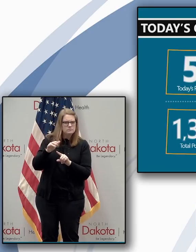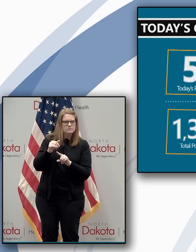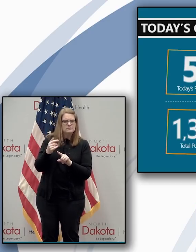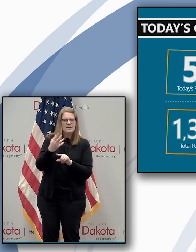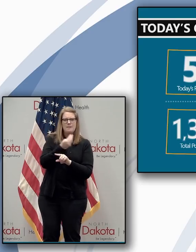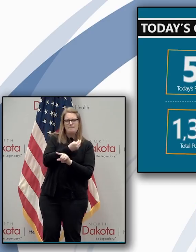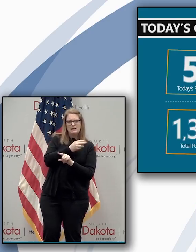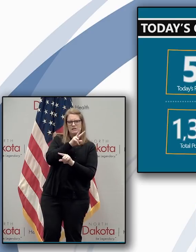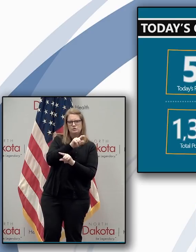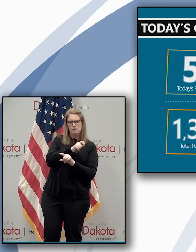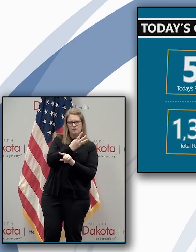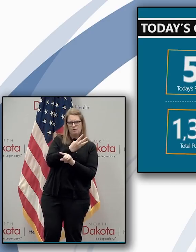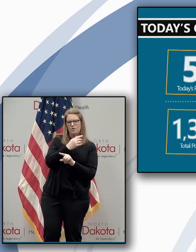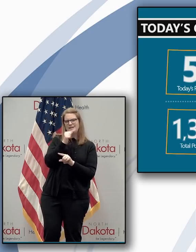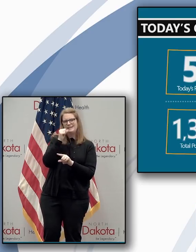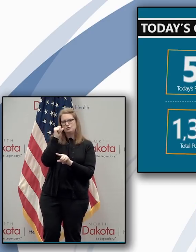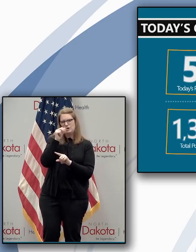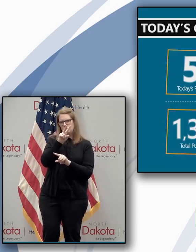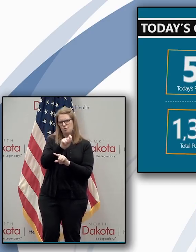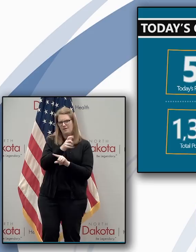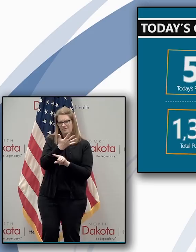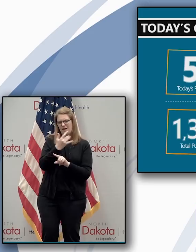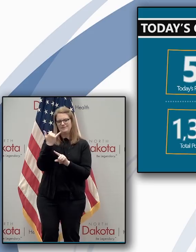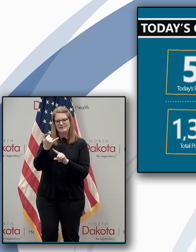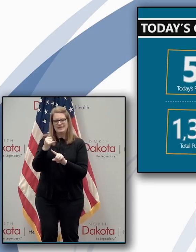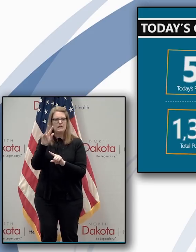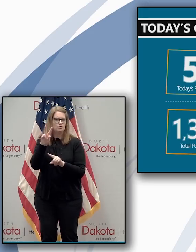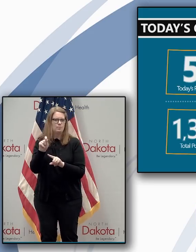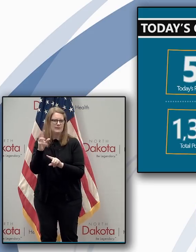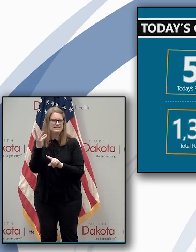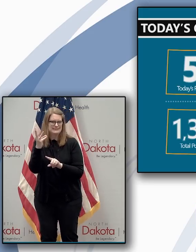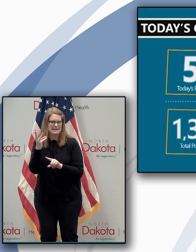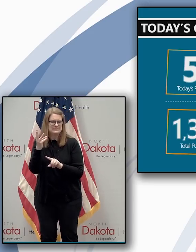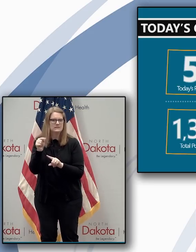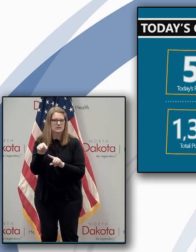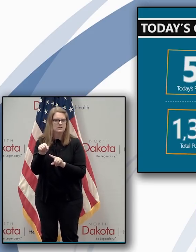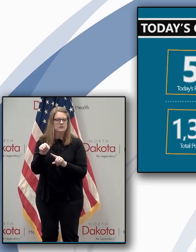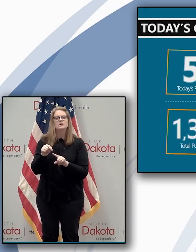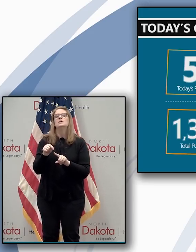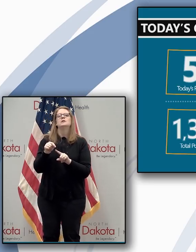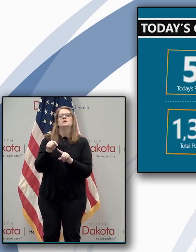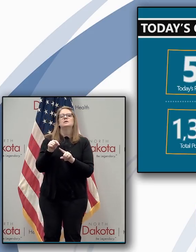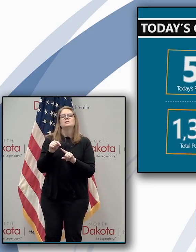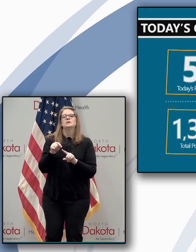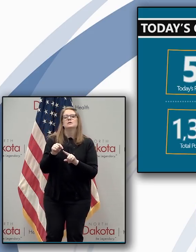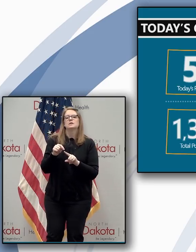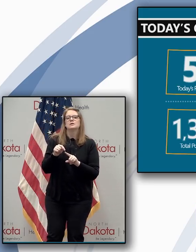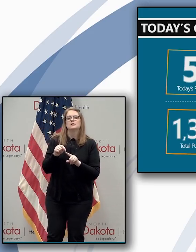2.4 Monday, 2.5 yesterday when we were going through this, but the cumulative